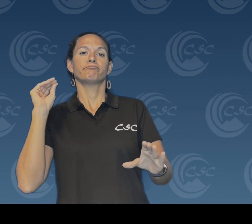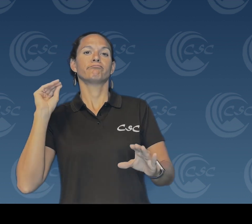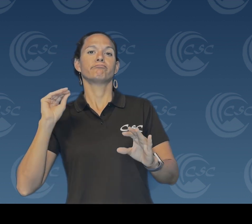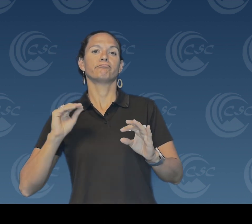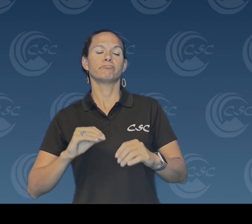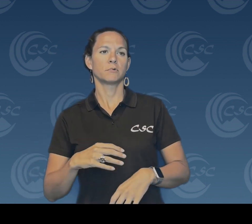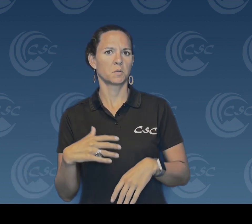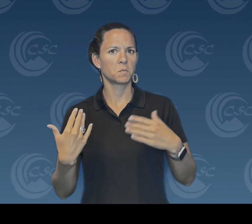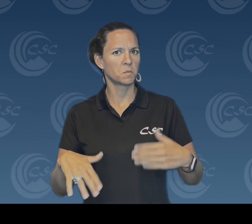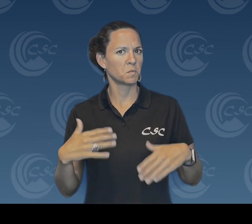saved.